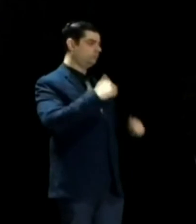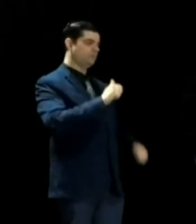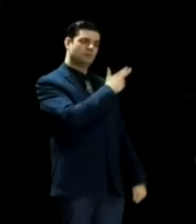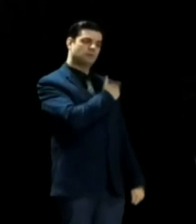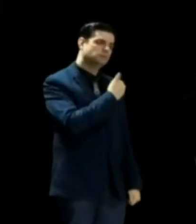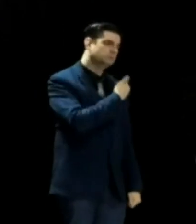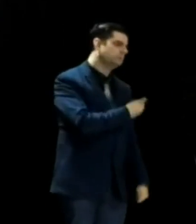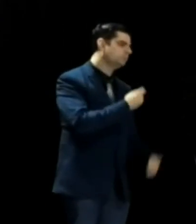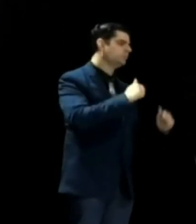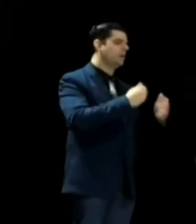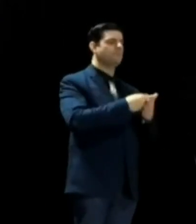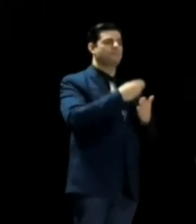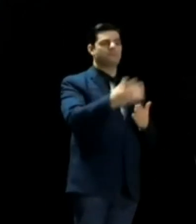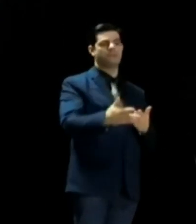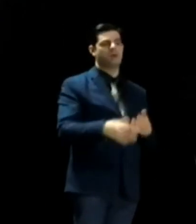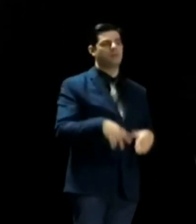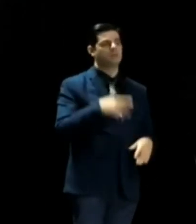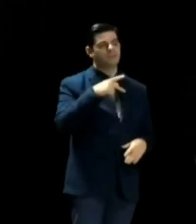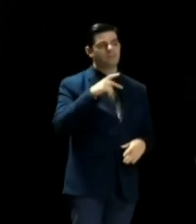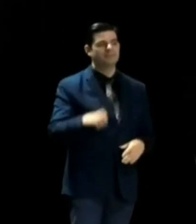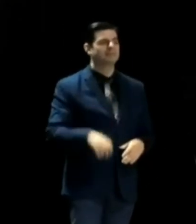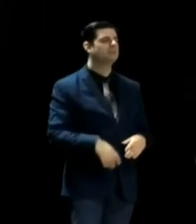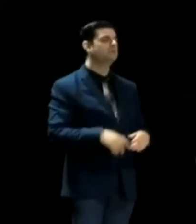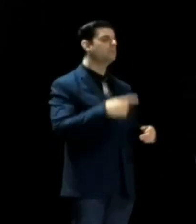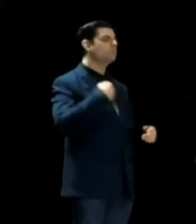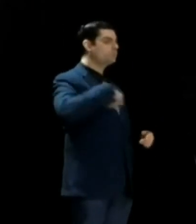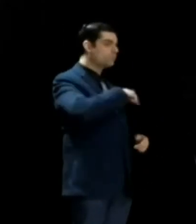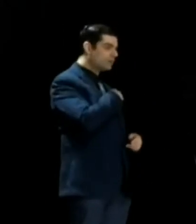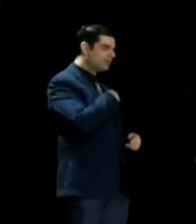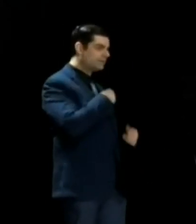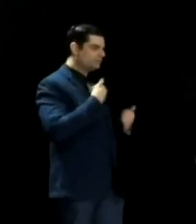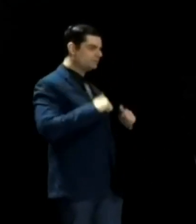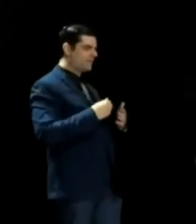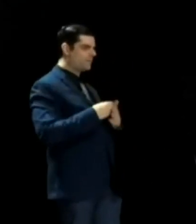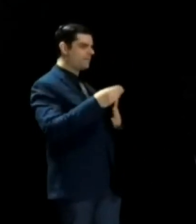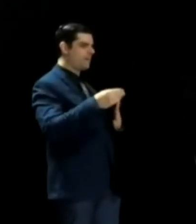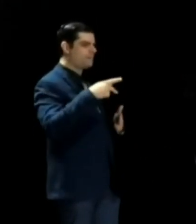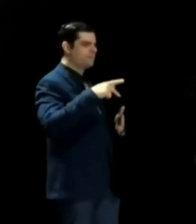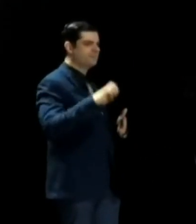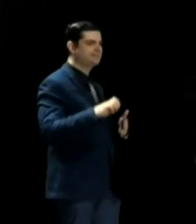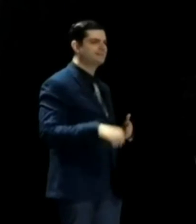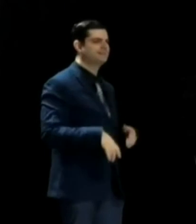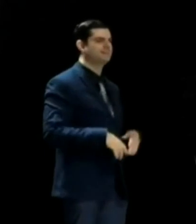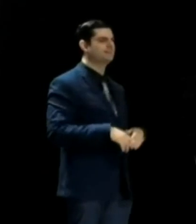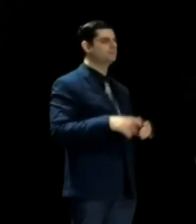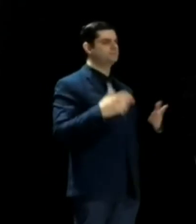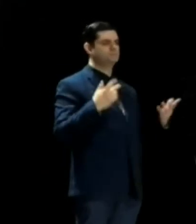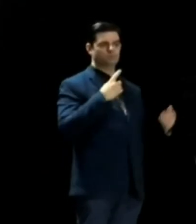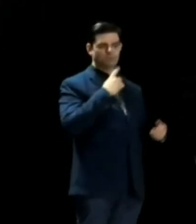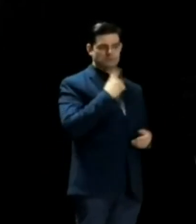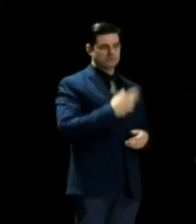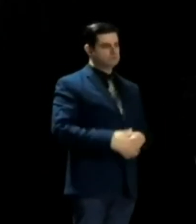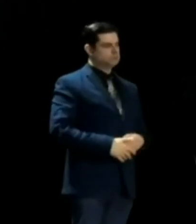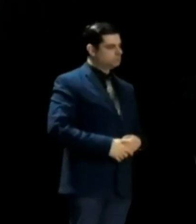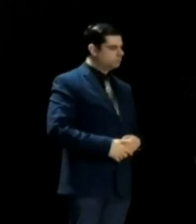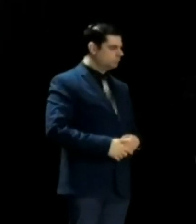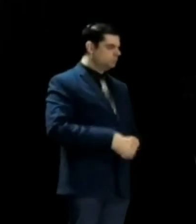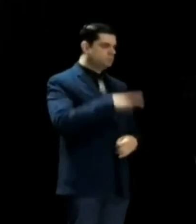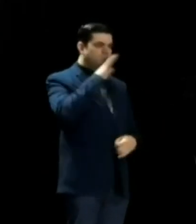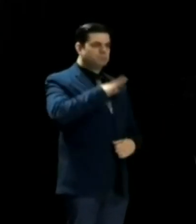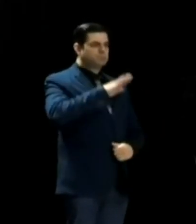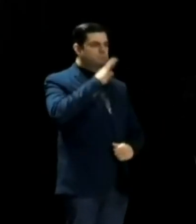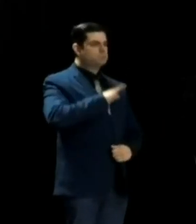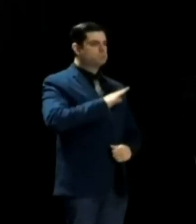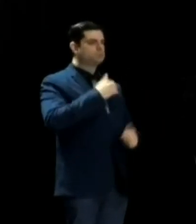purchase for themselves. We're trying to purchase to complement what the hospitals